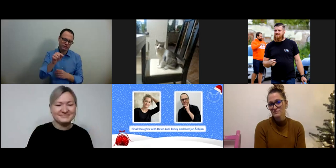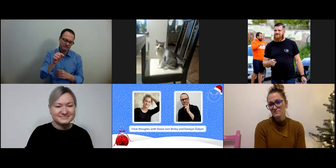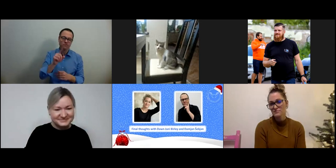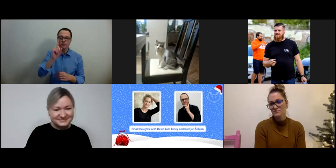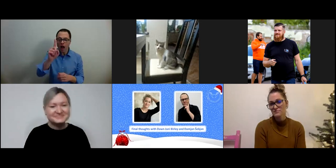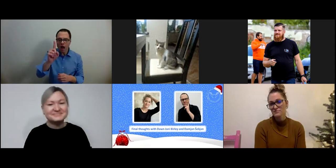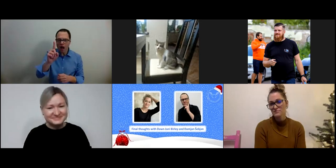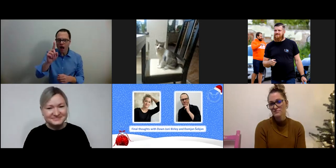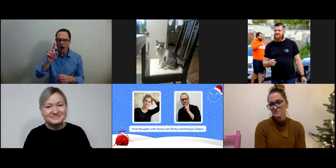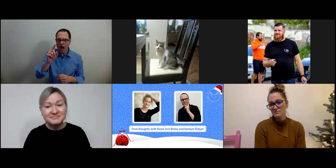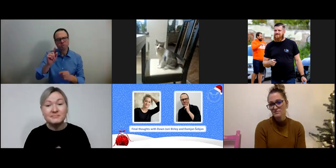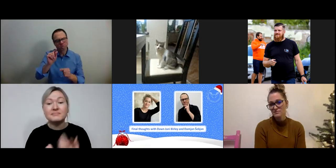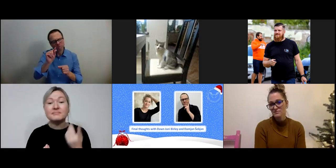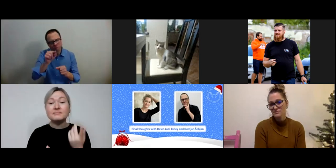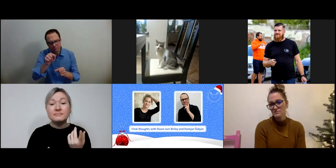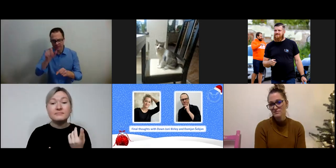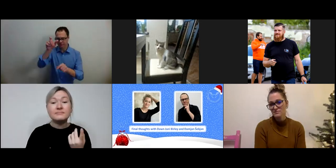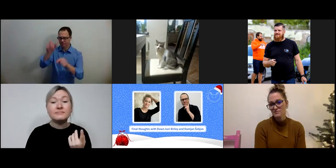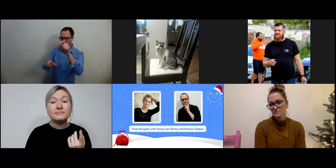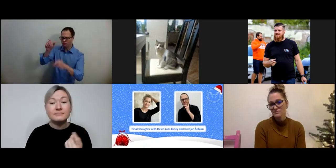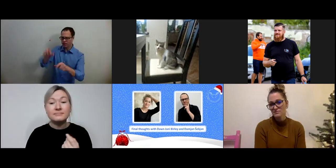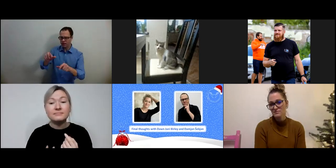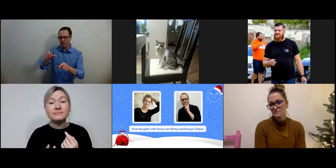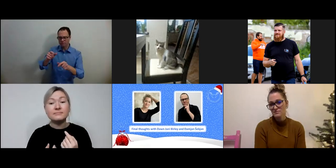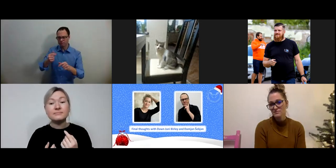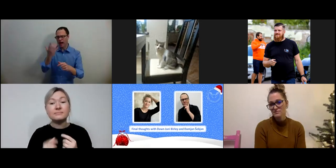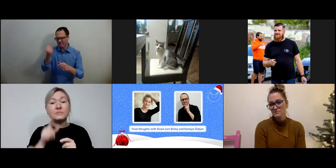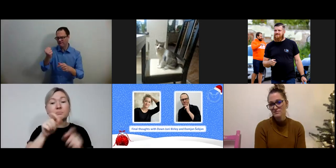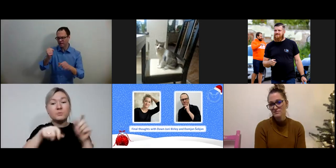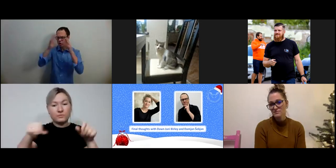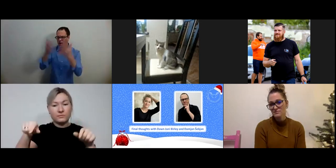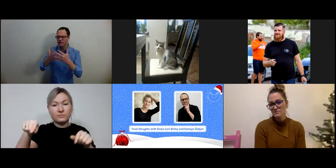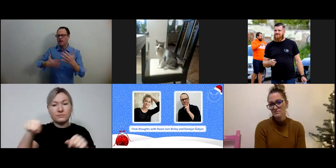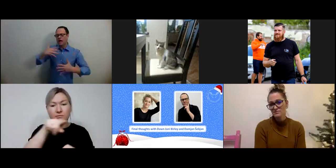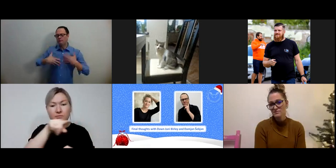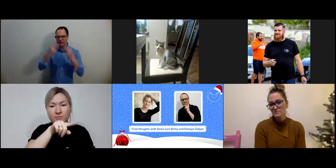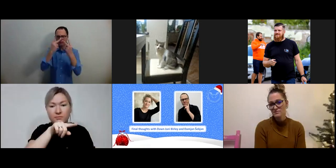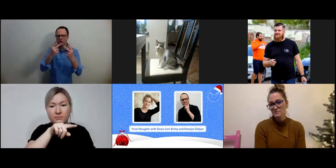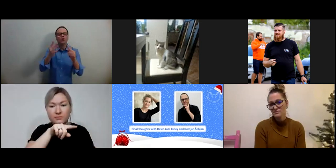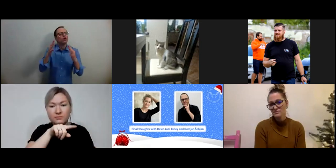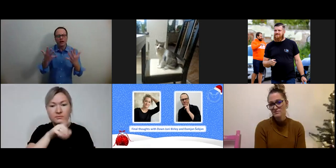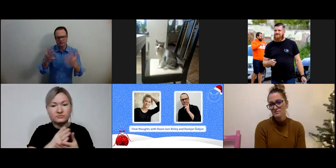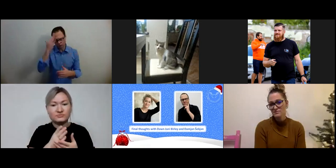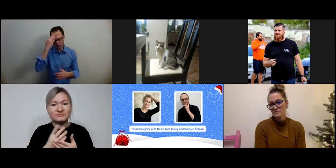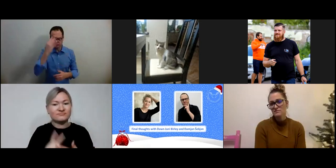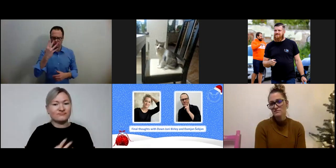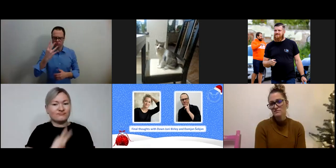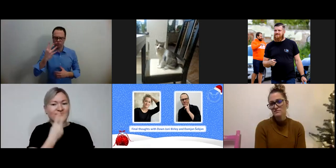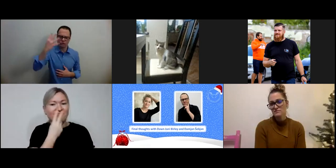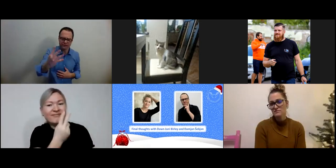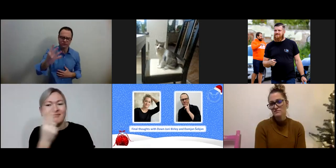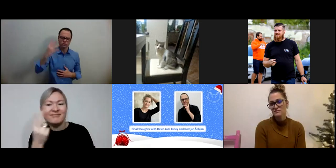the Corona crisis for enabling this Zoom technology to be developed.